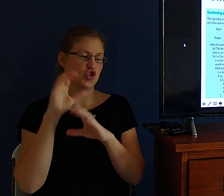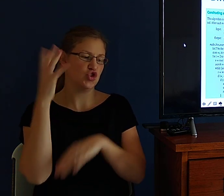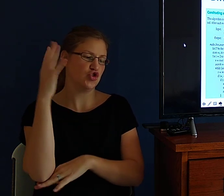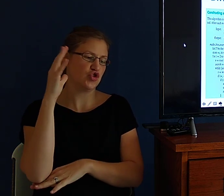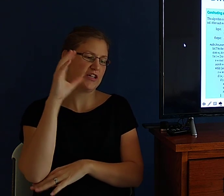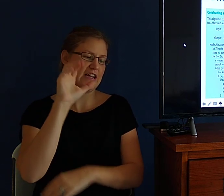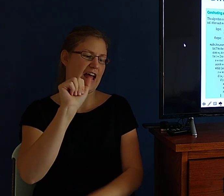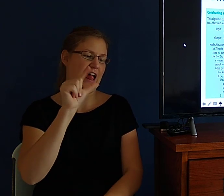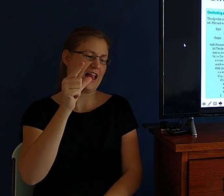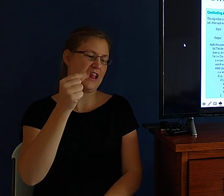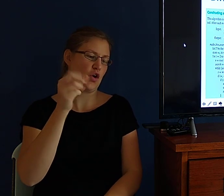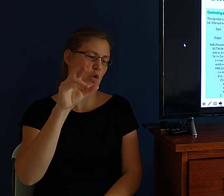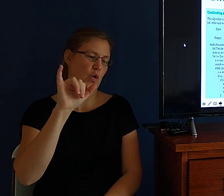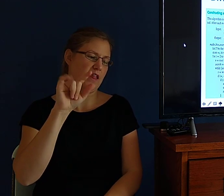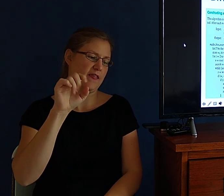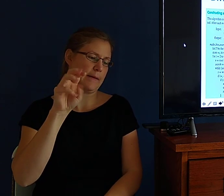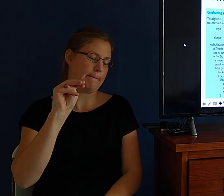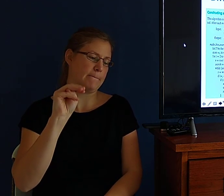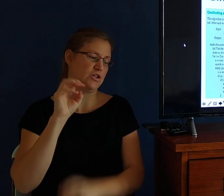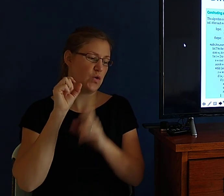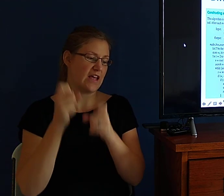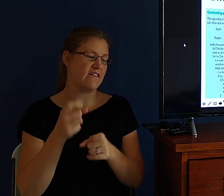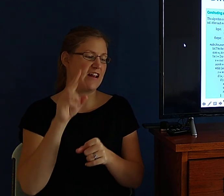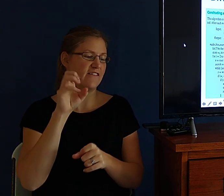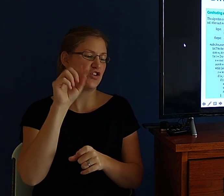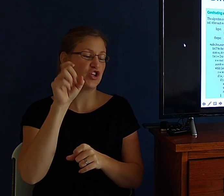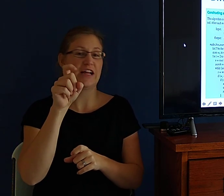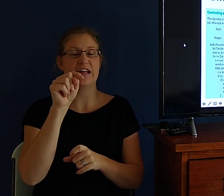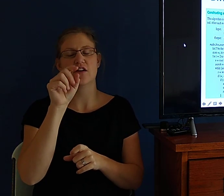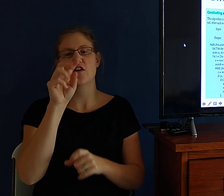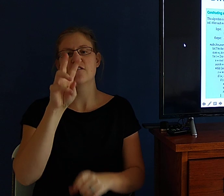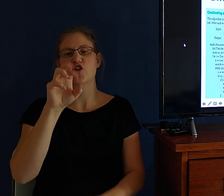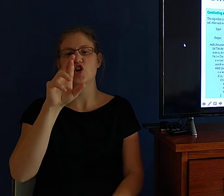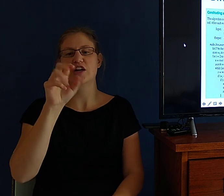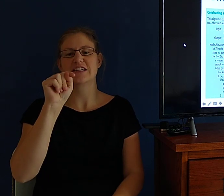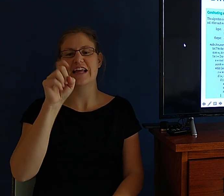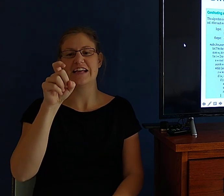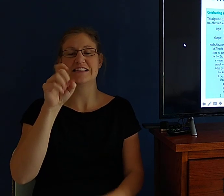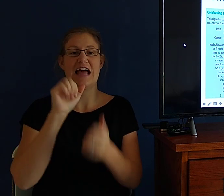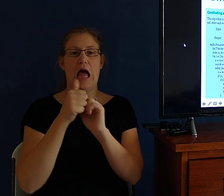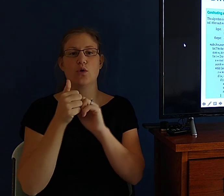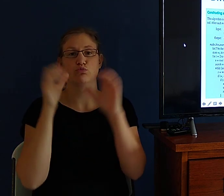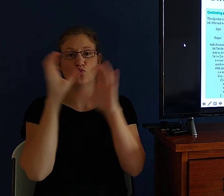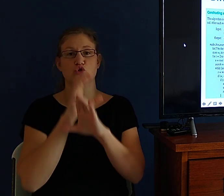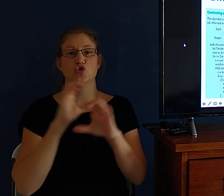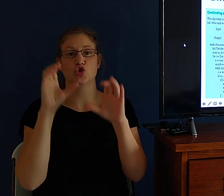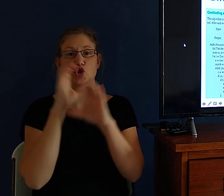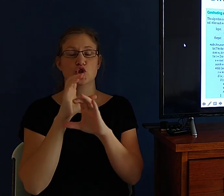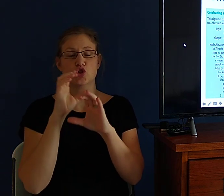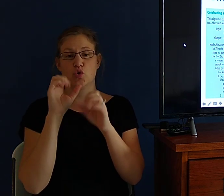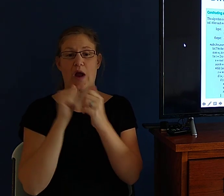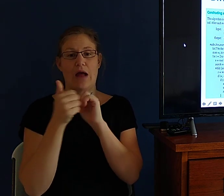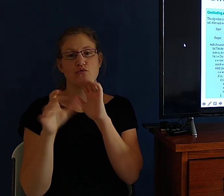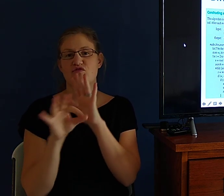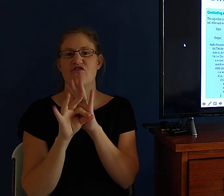given a vertex or a data. In this case, we need to how to search, how to find it, how to search for